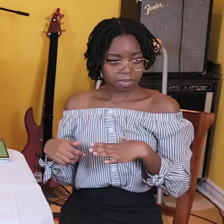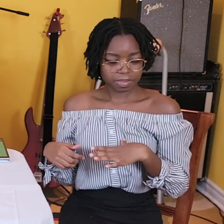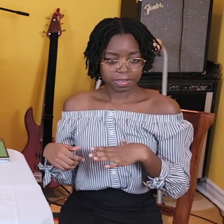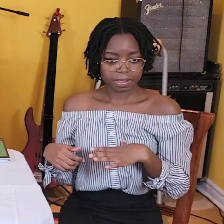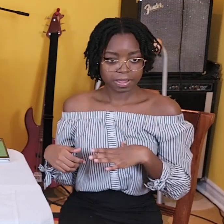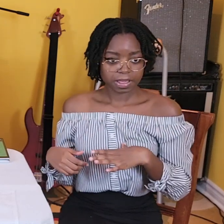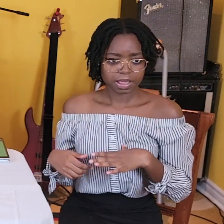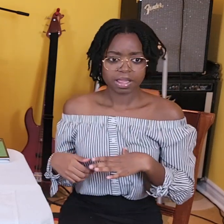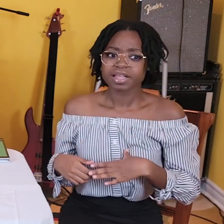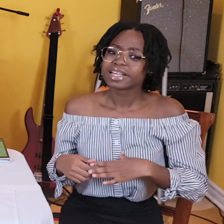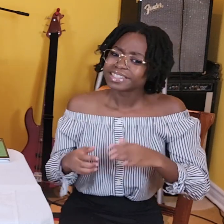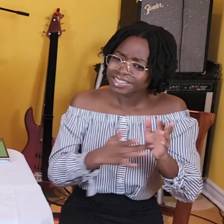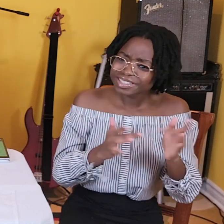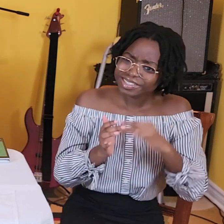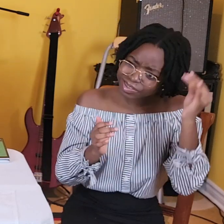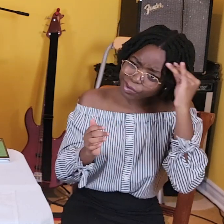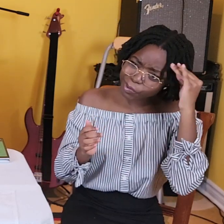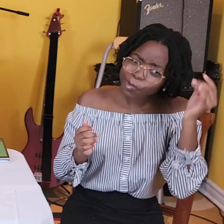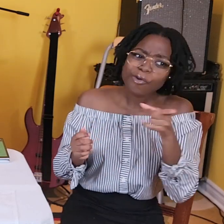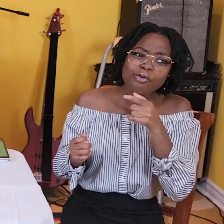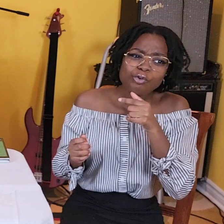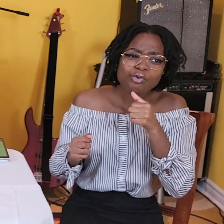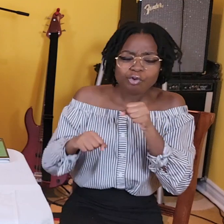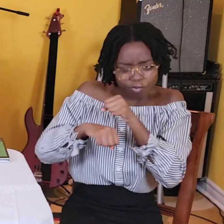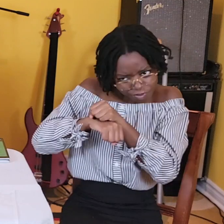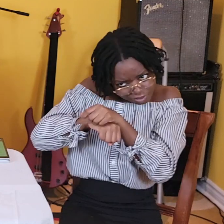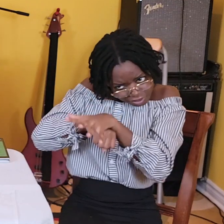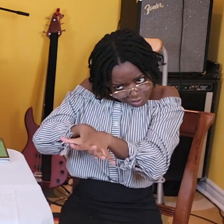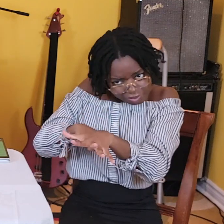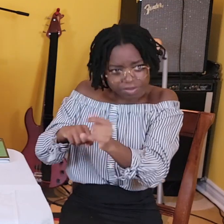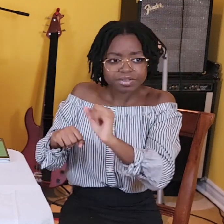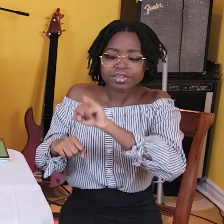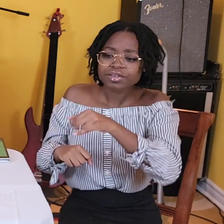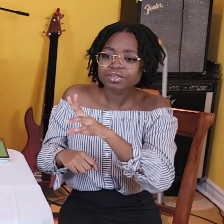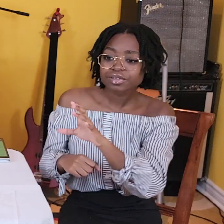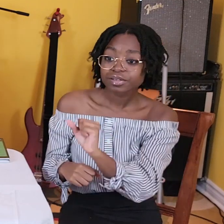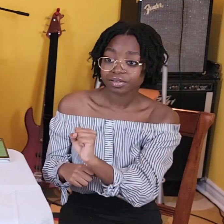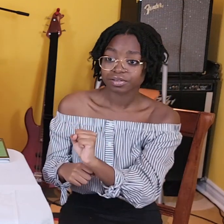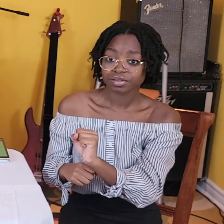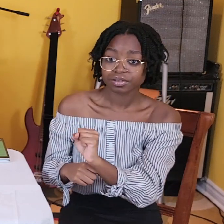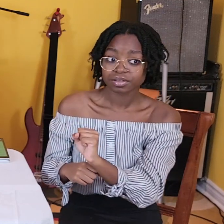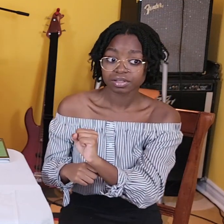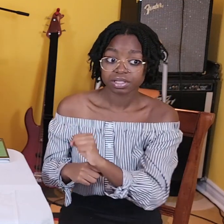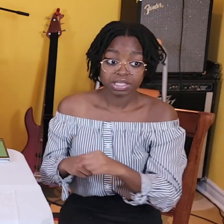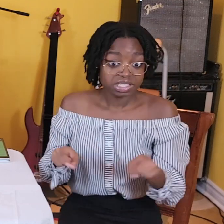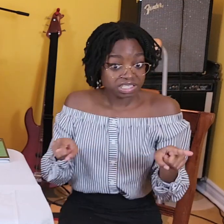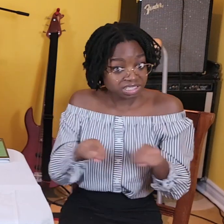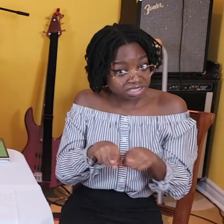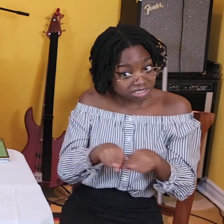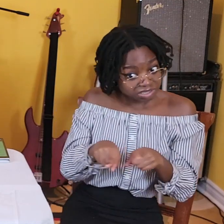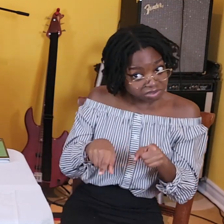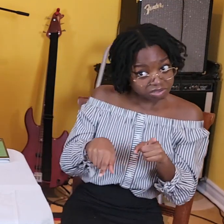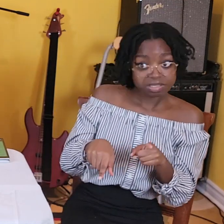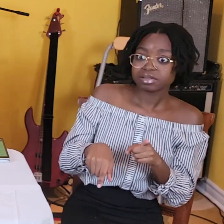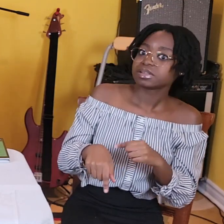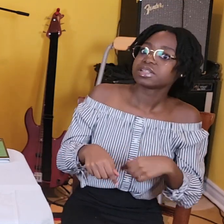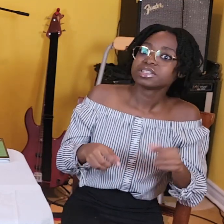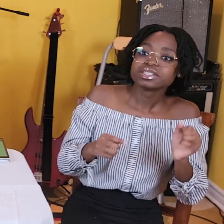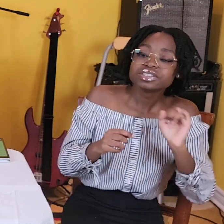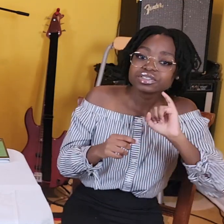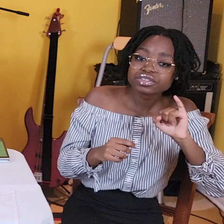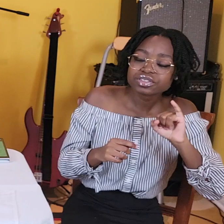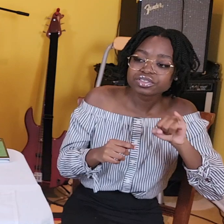the same way Jesus Christ knew who was pushing Peter to say what he said before. And Jesus Christ